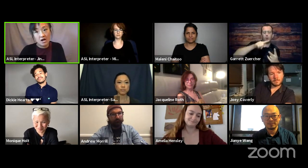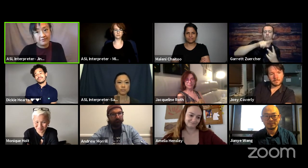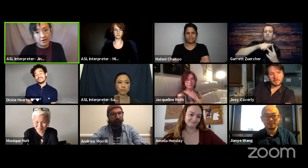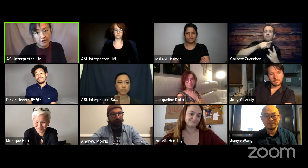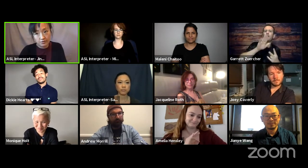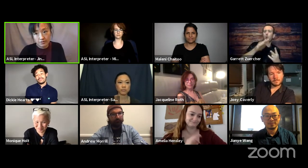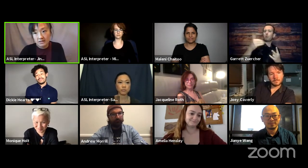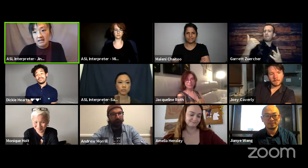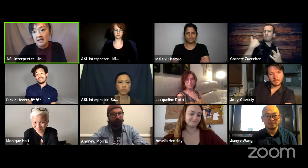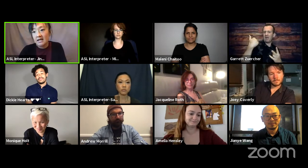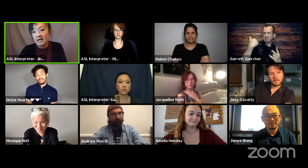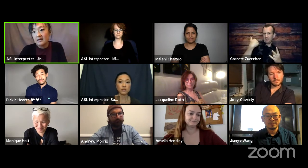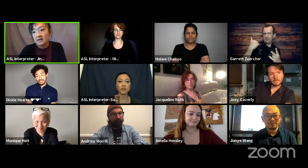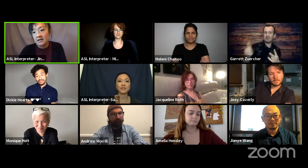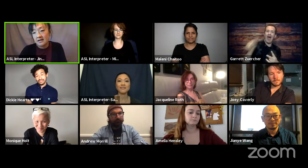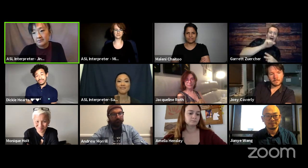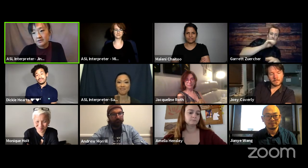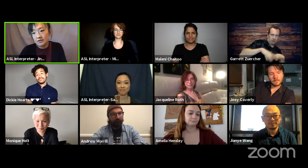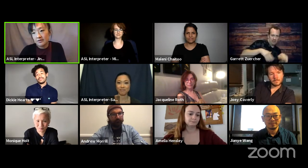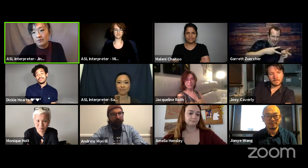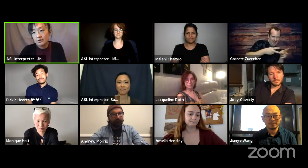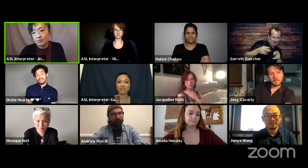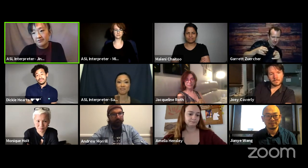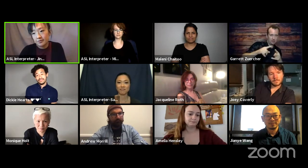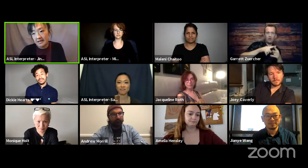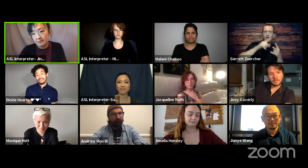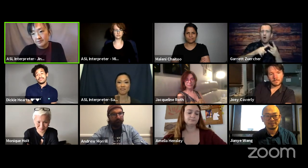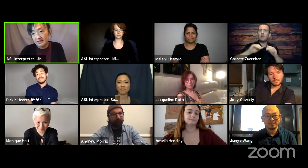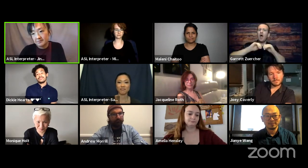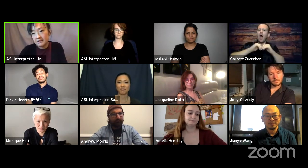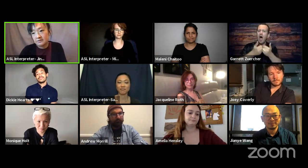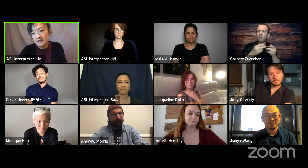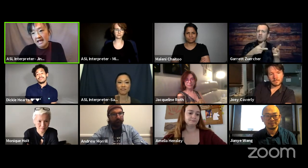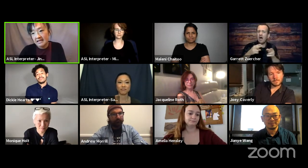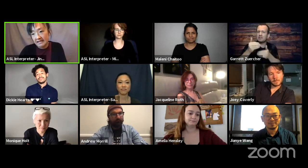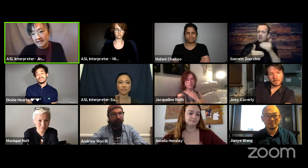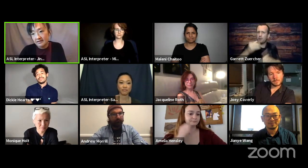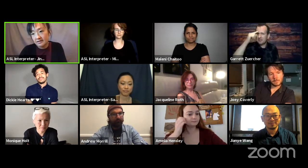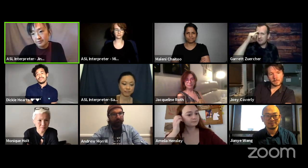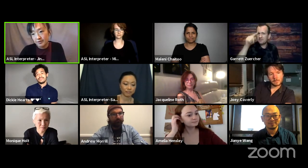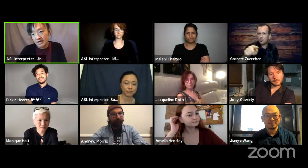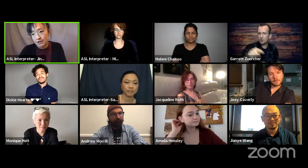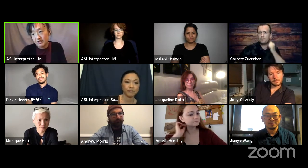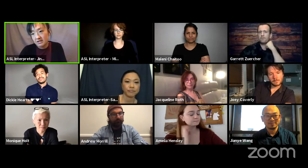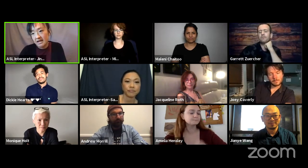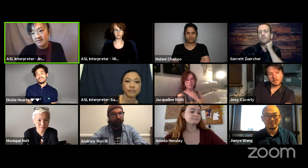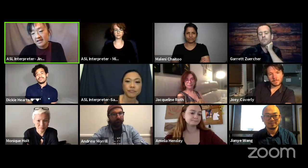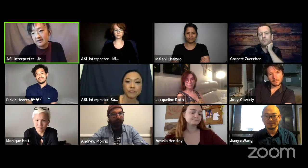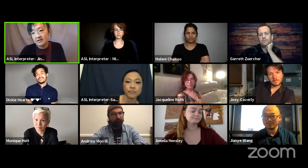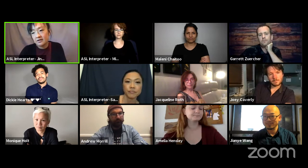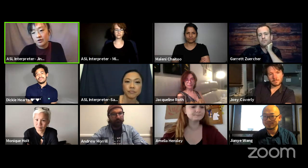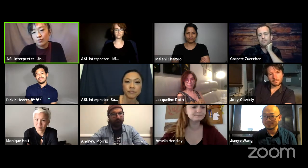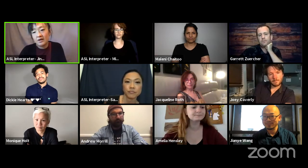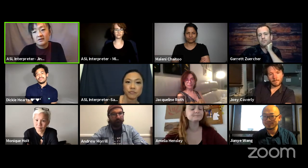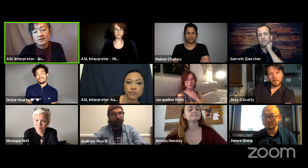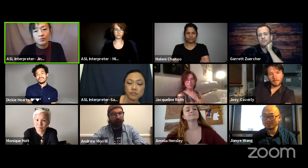bravo. So that was one of your main responsibilities, editing the production. And then, you know, what